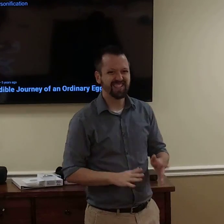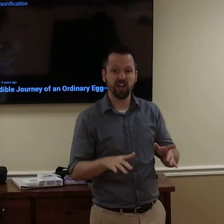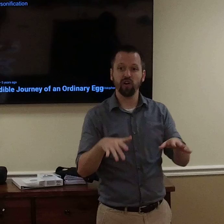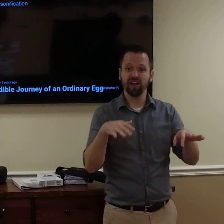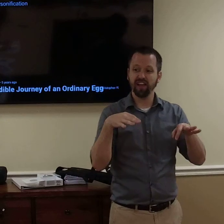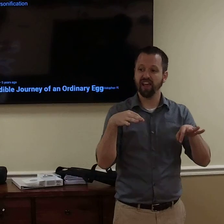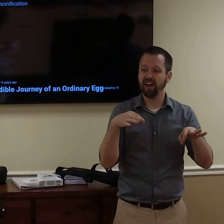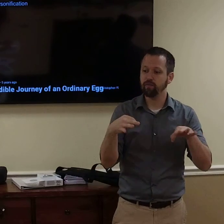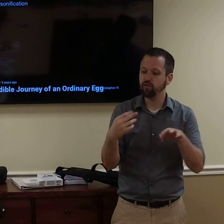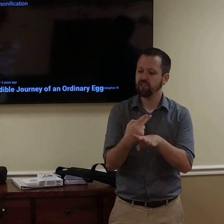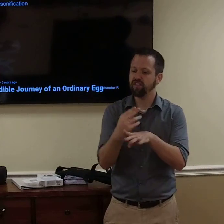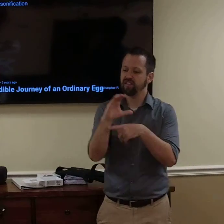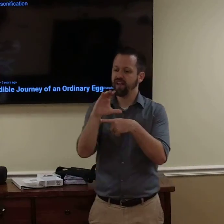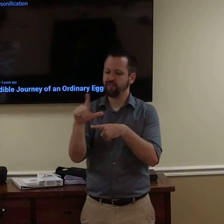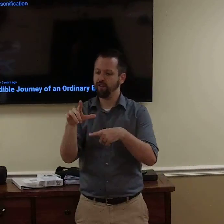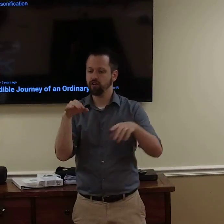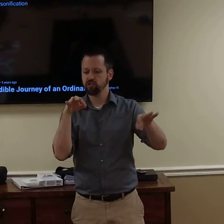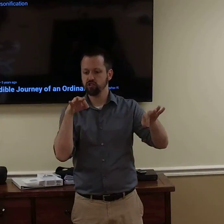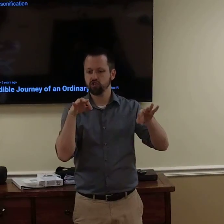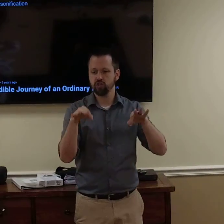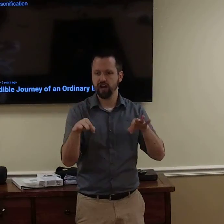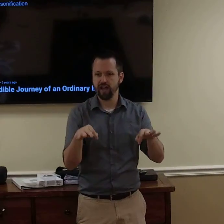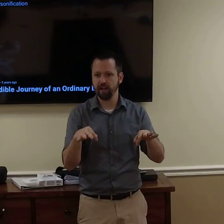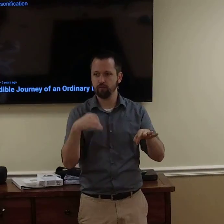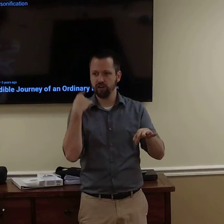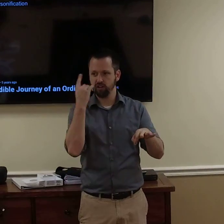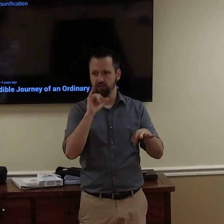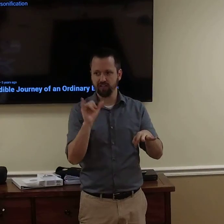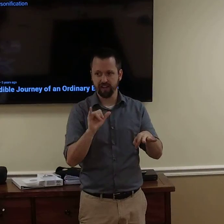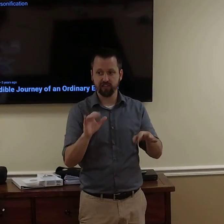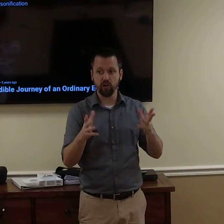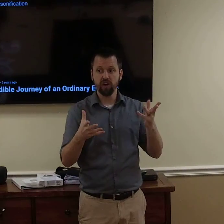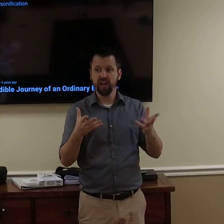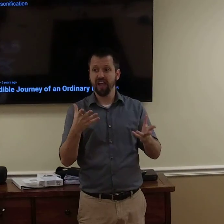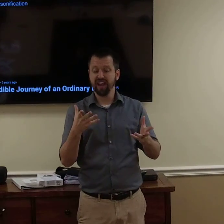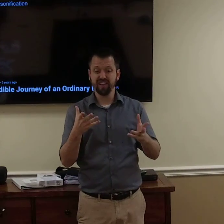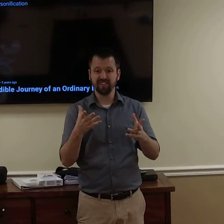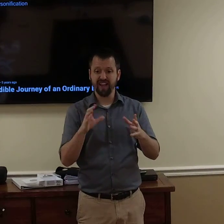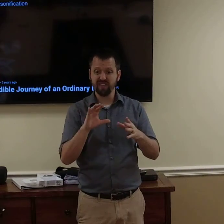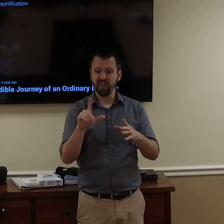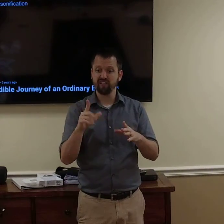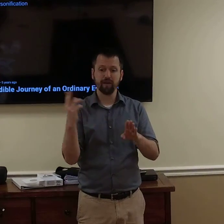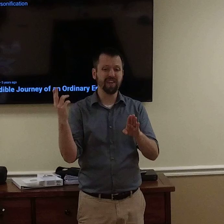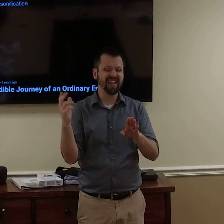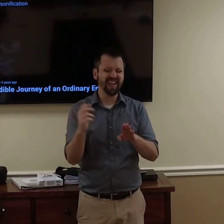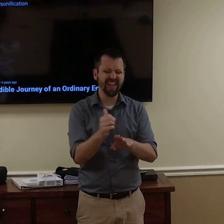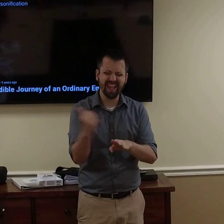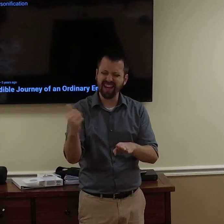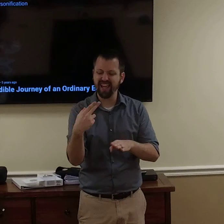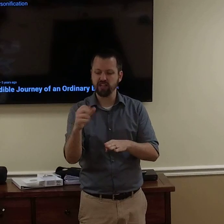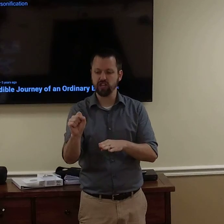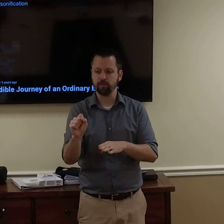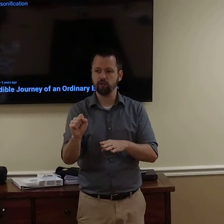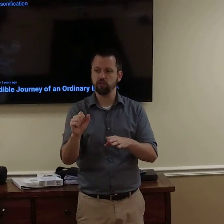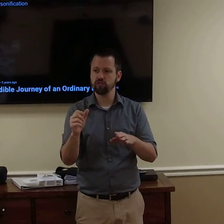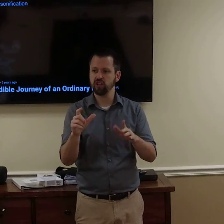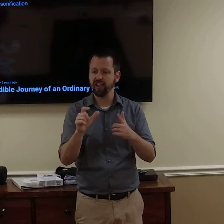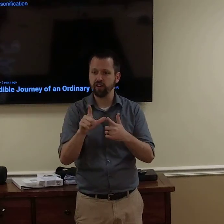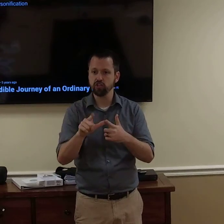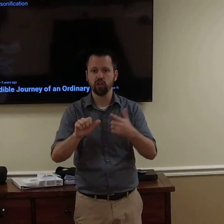So, and I'm using these classifiers to describe what it looks like. So, and these classifiers can be any handshake. You can use the letters. So, like if